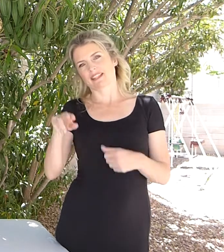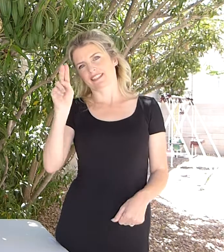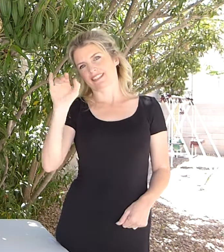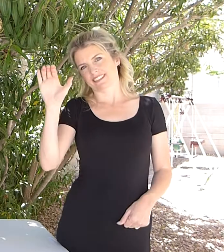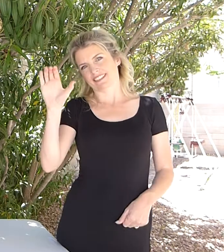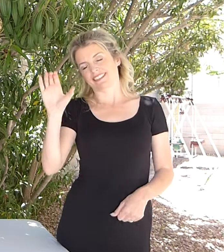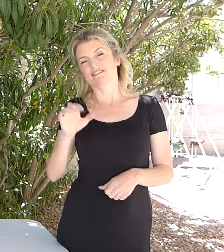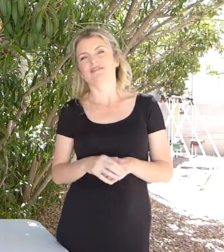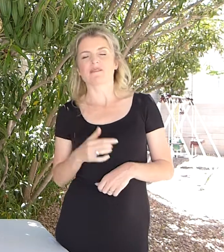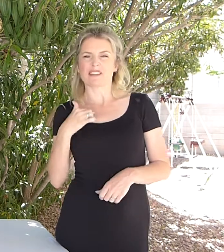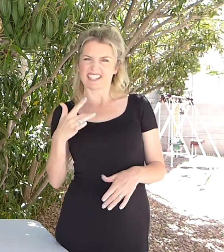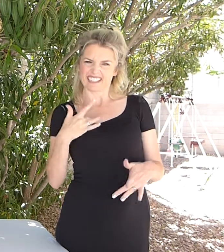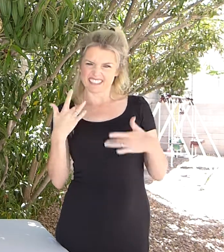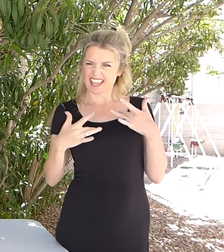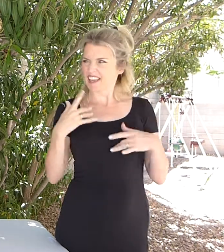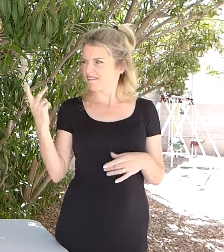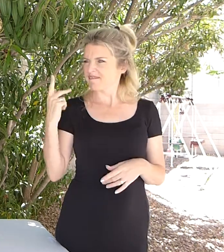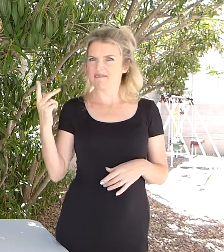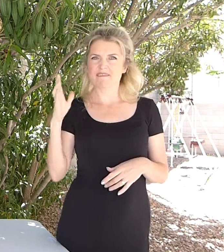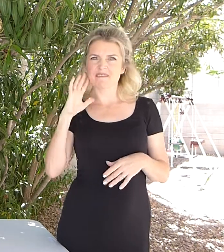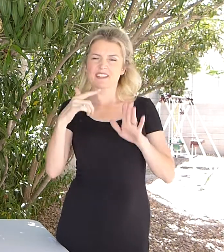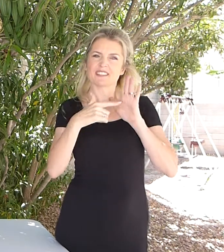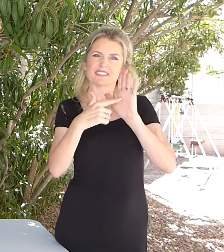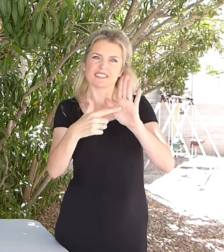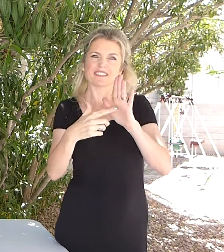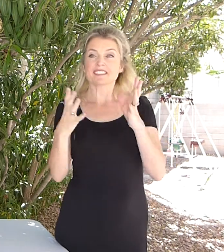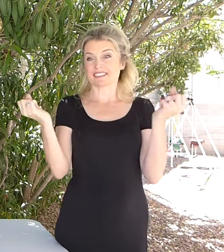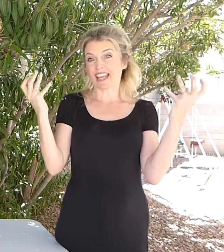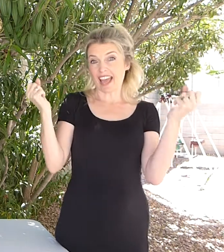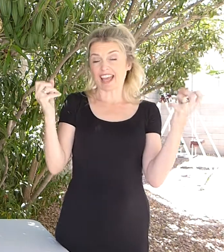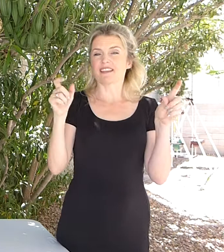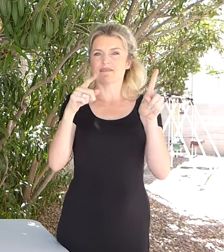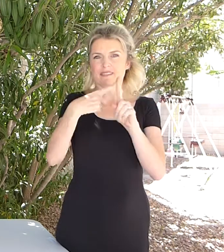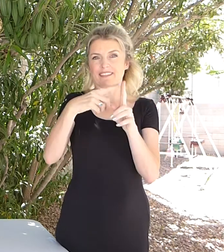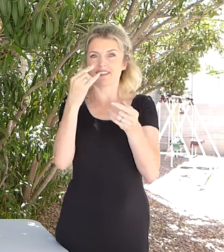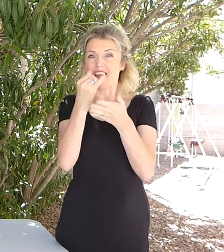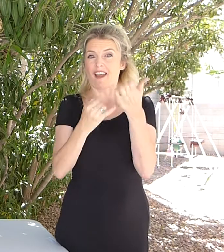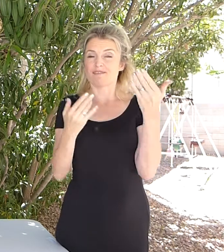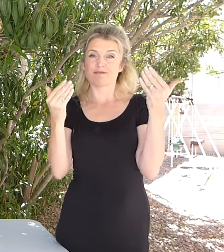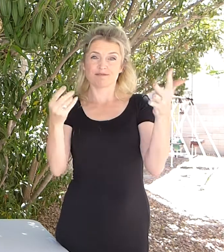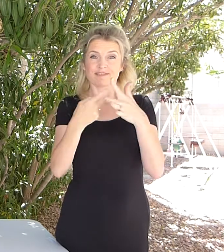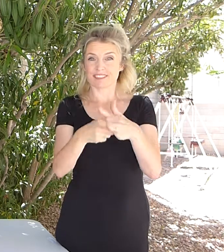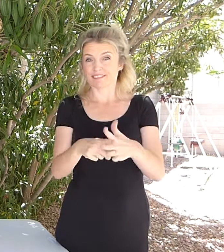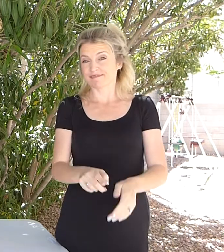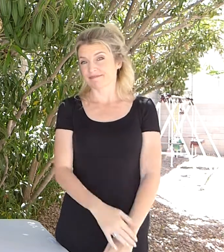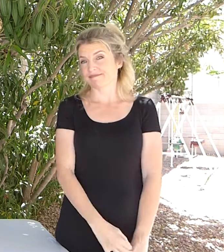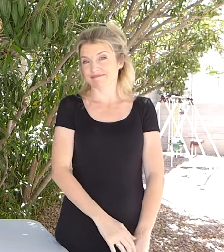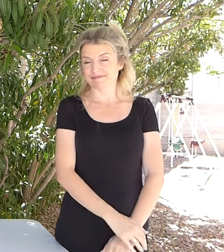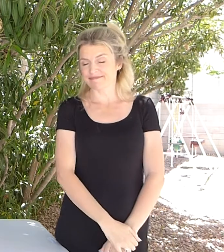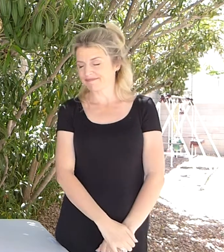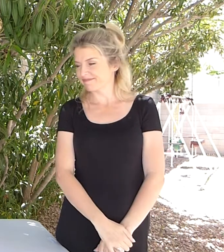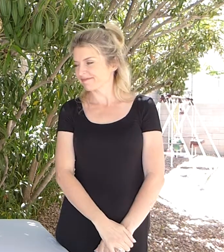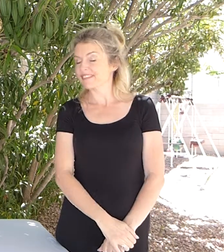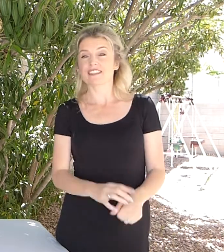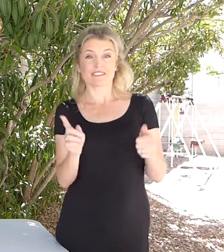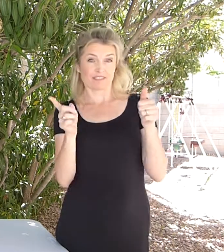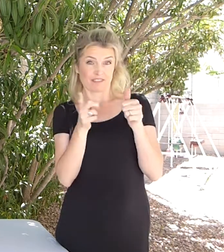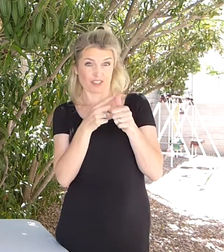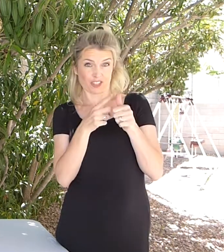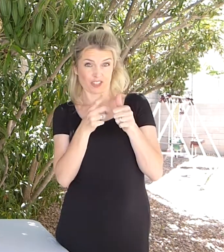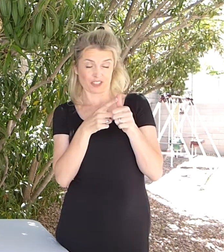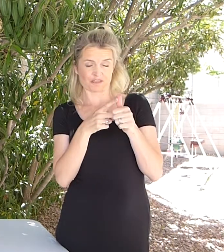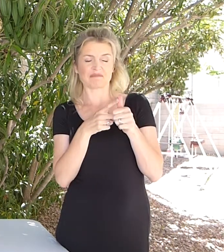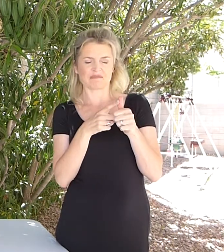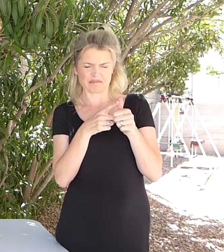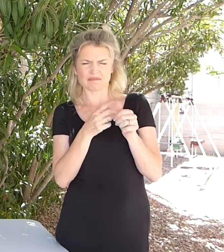excited to do some signing and share some art with you today, so let's get started. First of all, we wanted to make